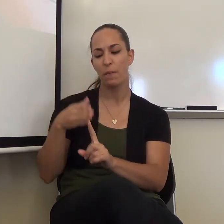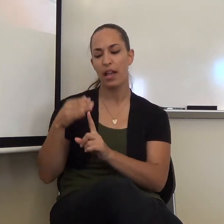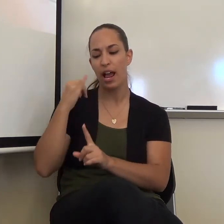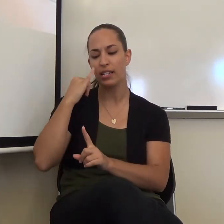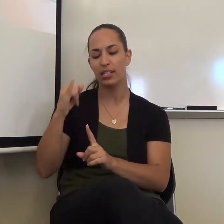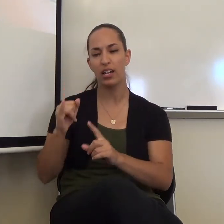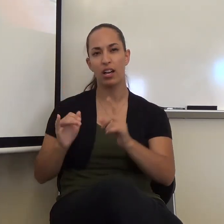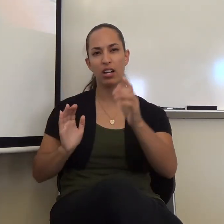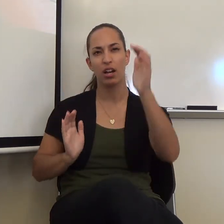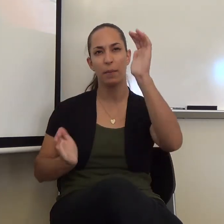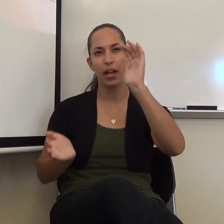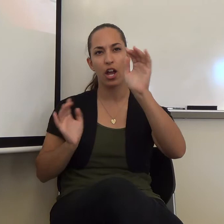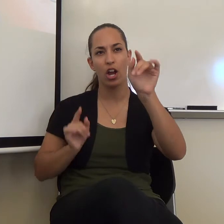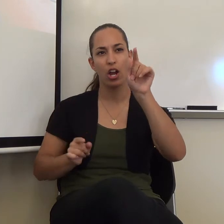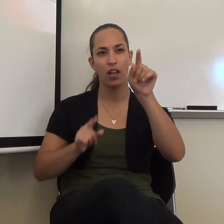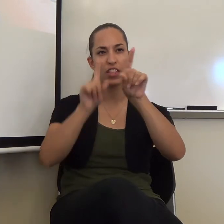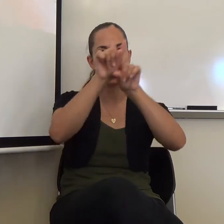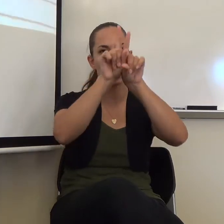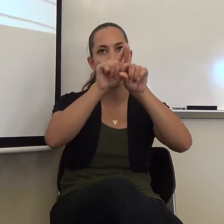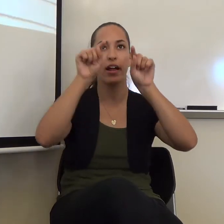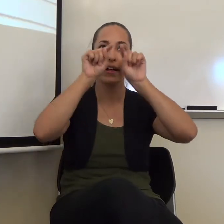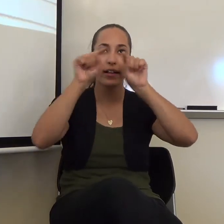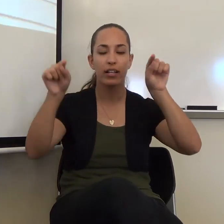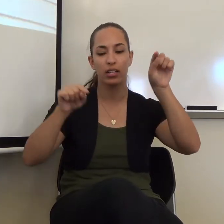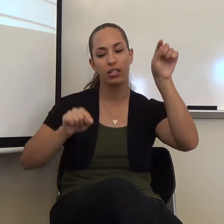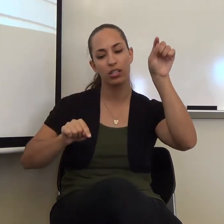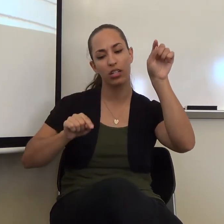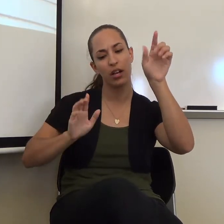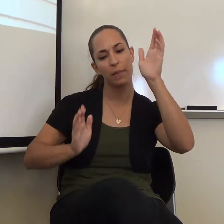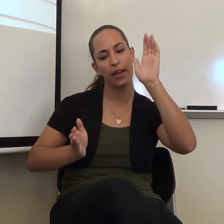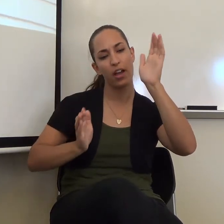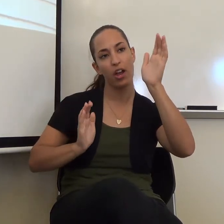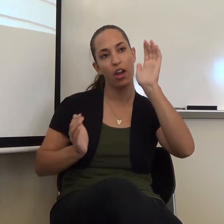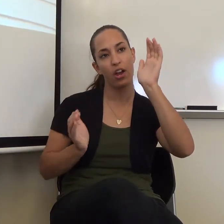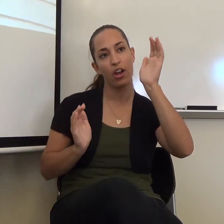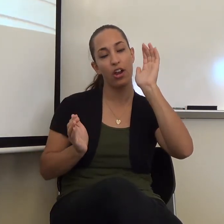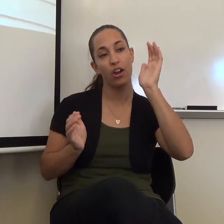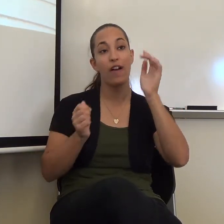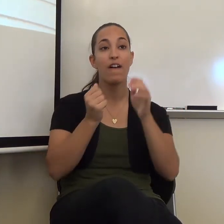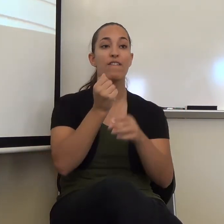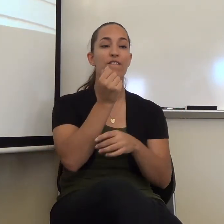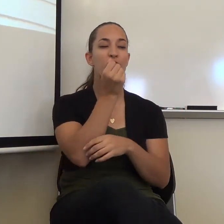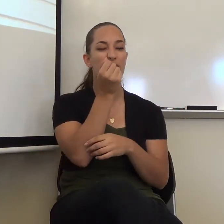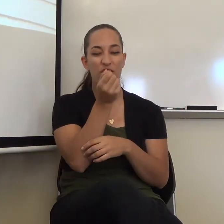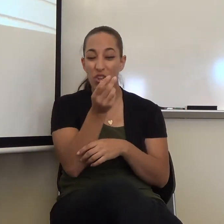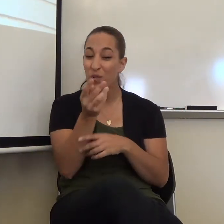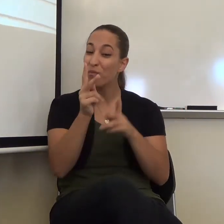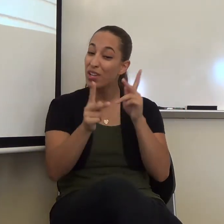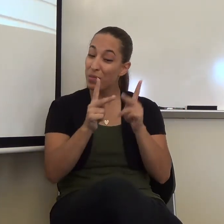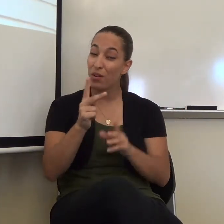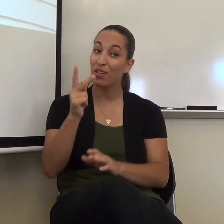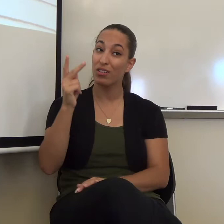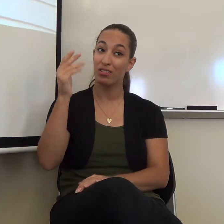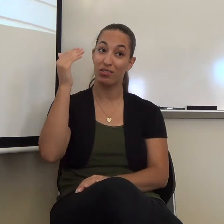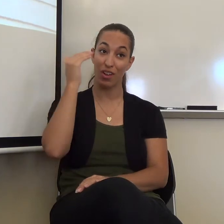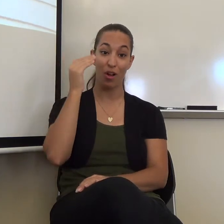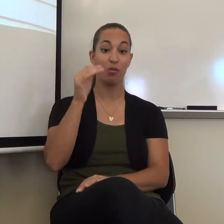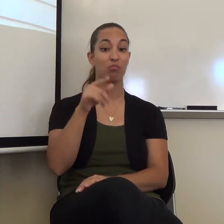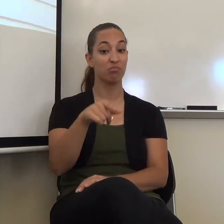that sentence, okay? Few people are aware that snake venom can save lives